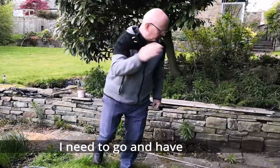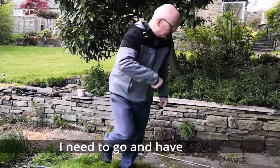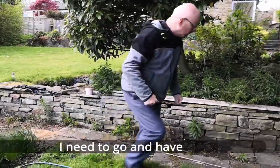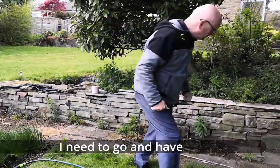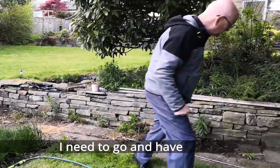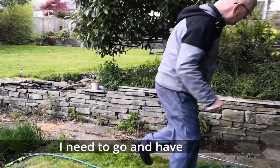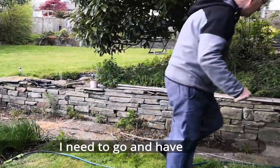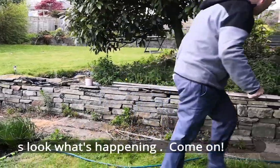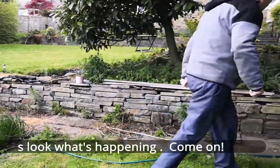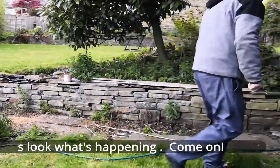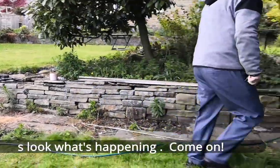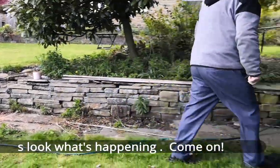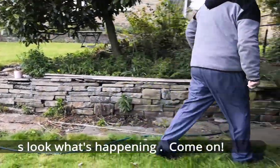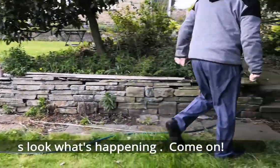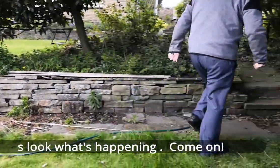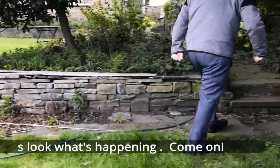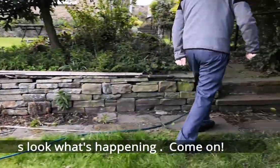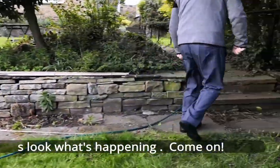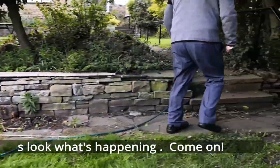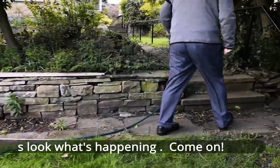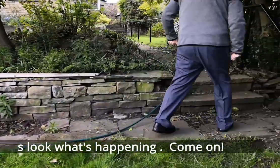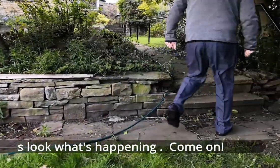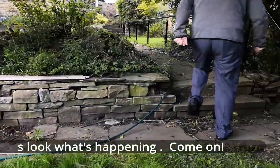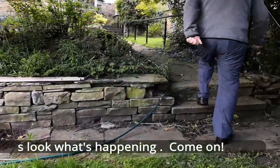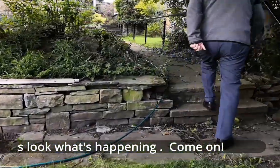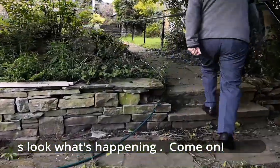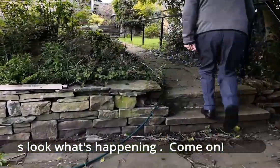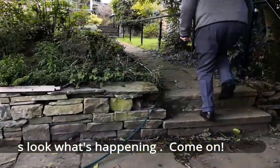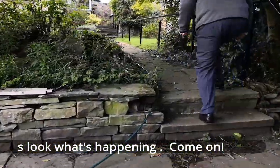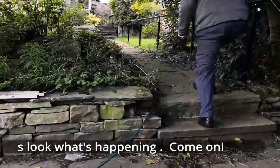Need to go and have a look what's happening. Come on.